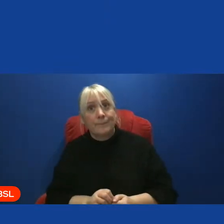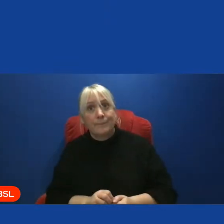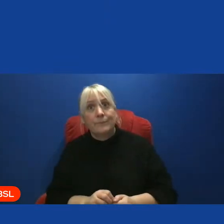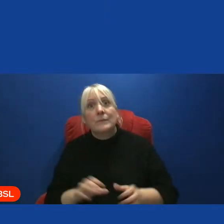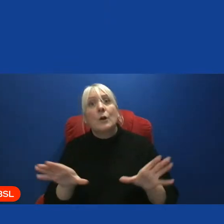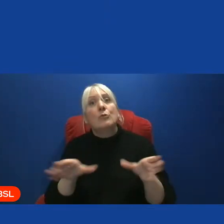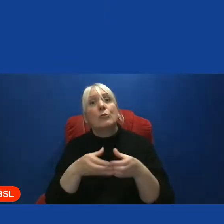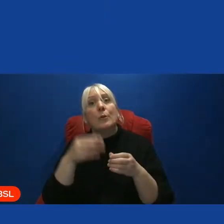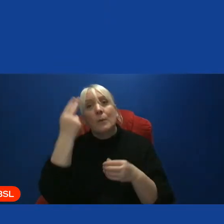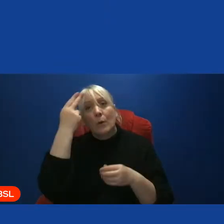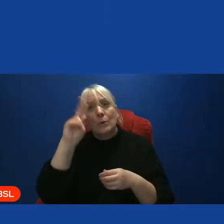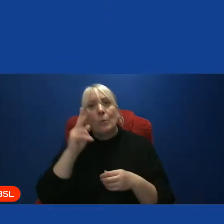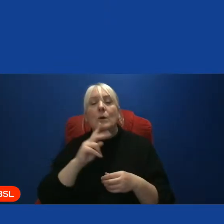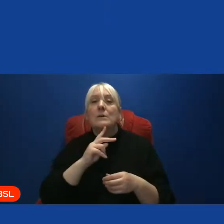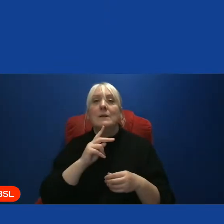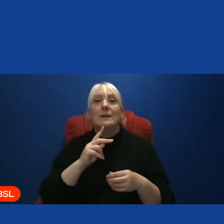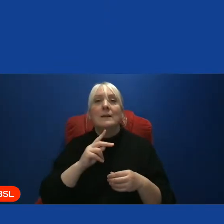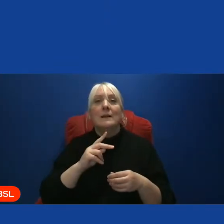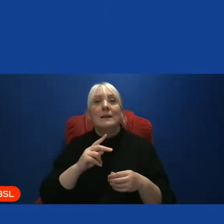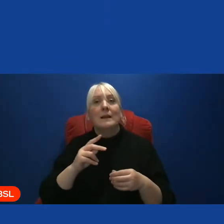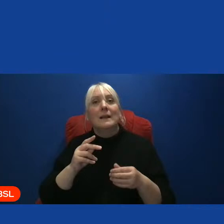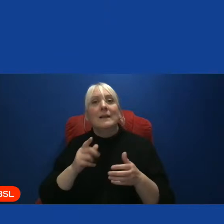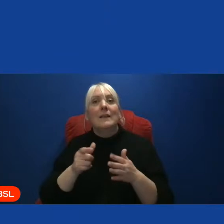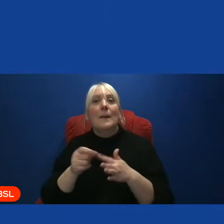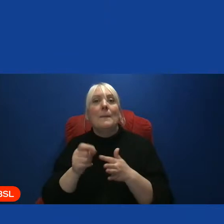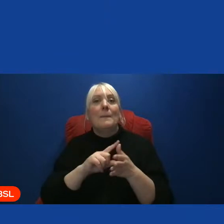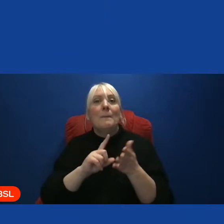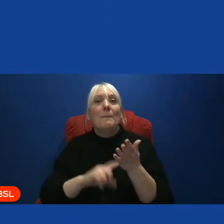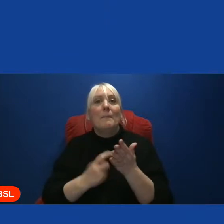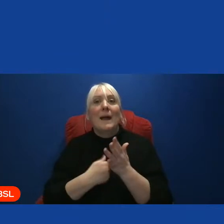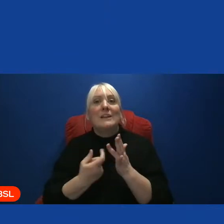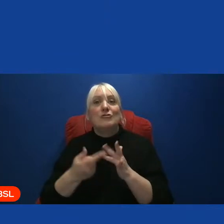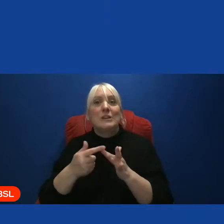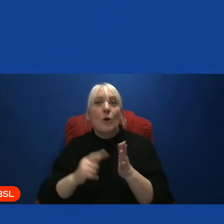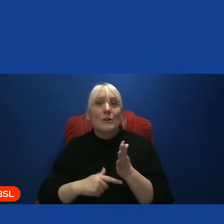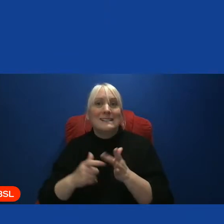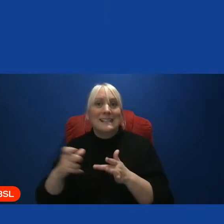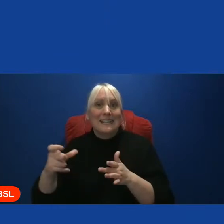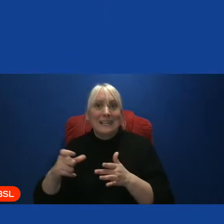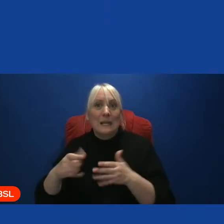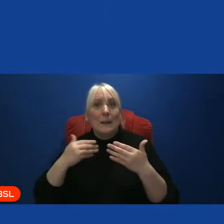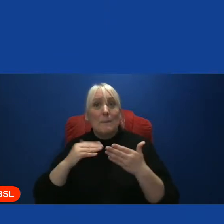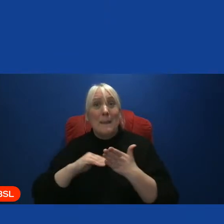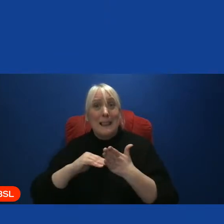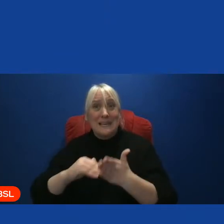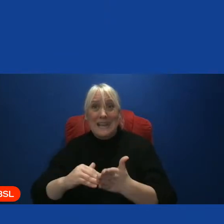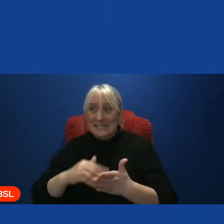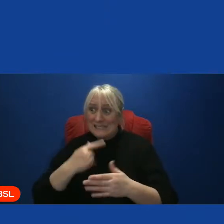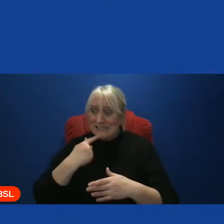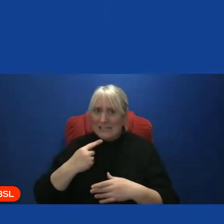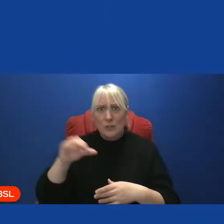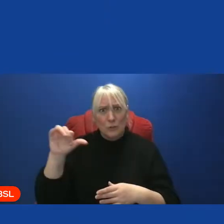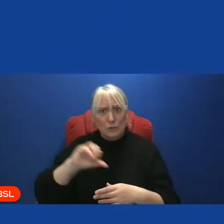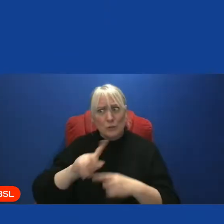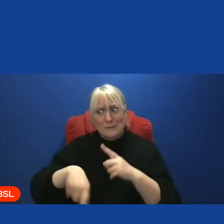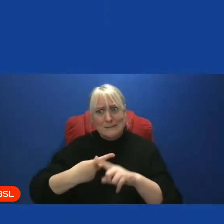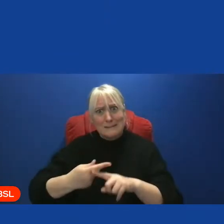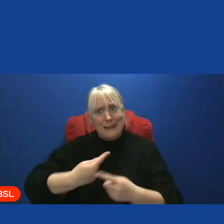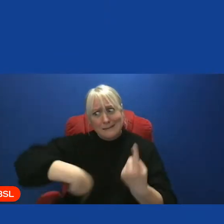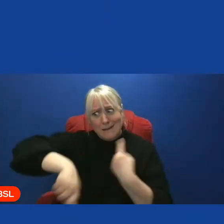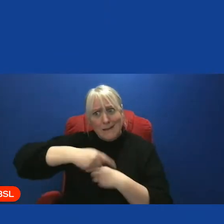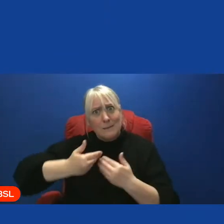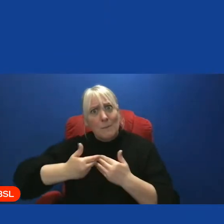the Patriotic Millionaires have come together and they've said, you should tax us more. Just introduce a relatively